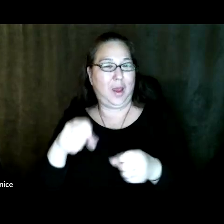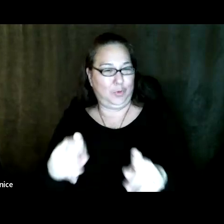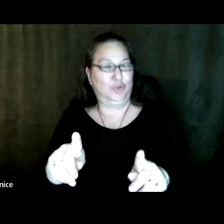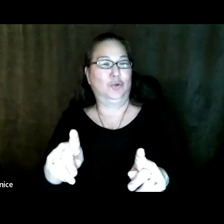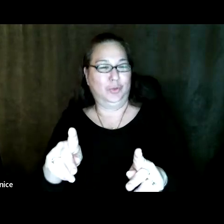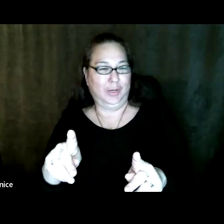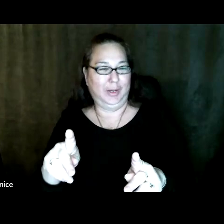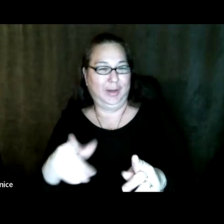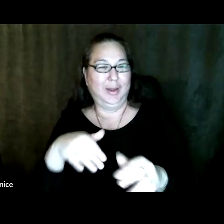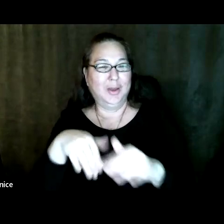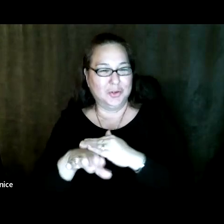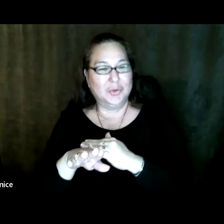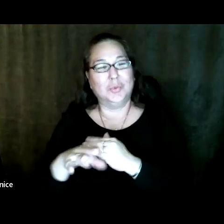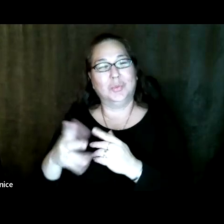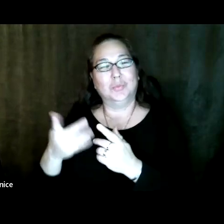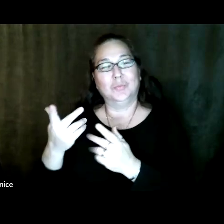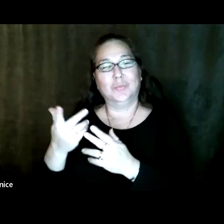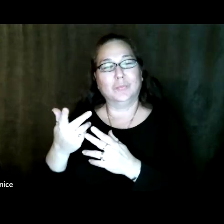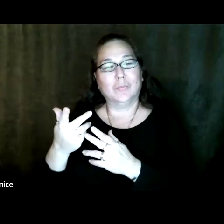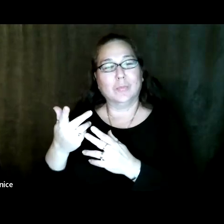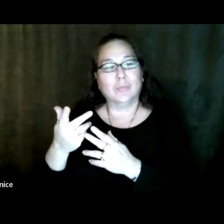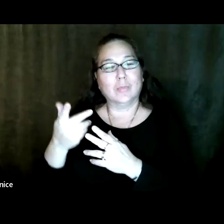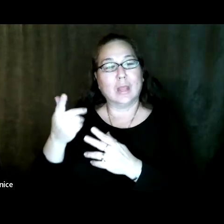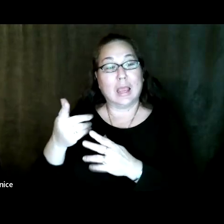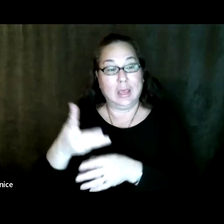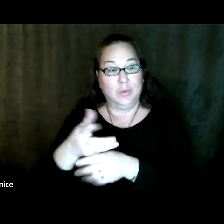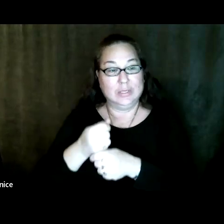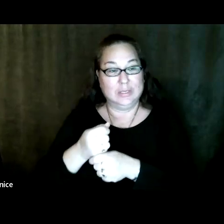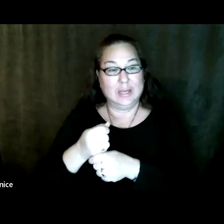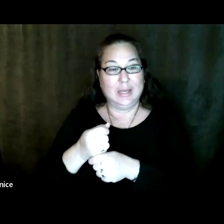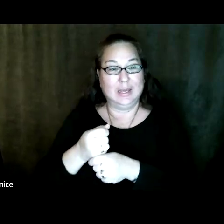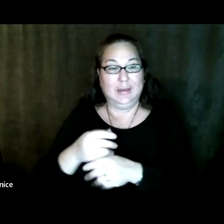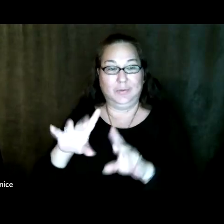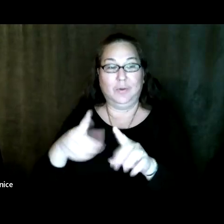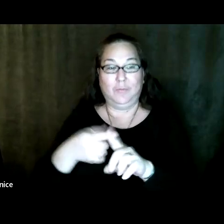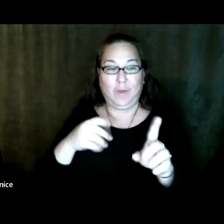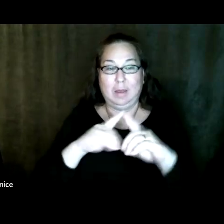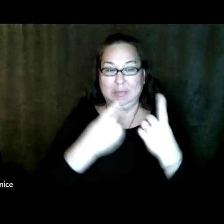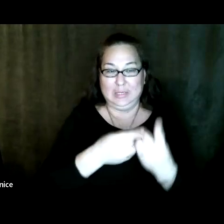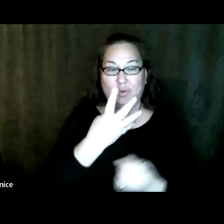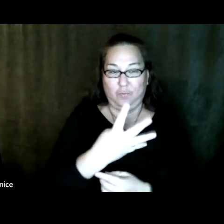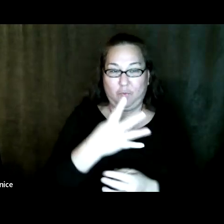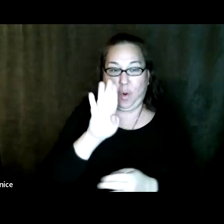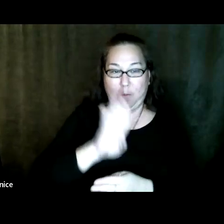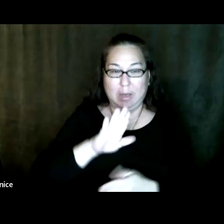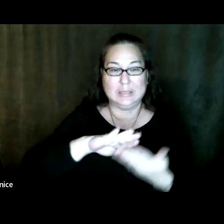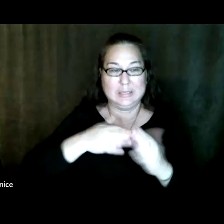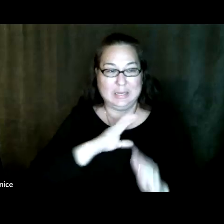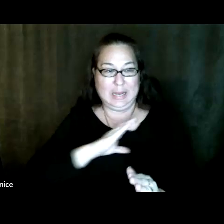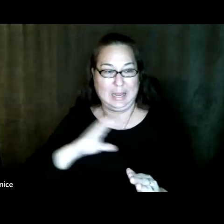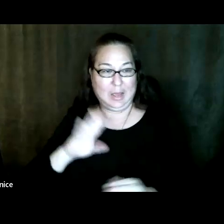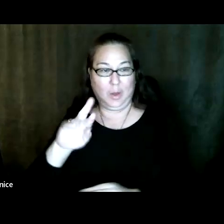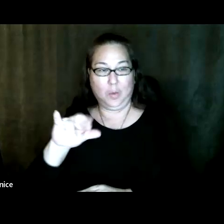You may remember last spring that Fahad became the first student in the Holland STEM aviation program to fly an